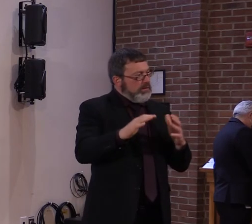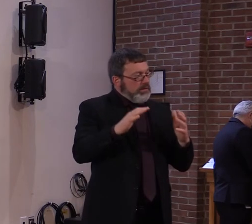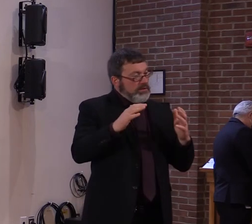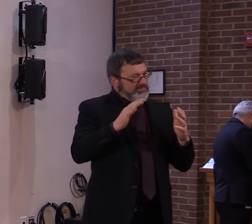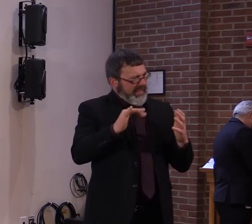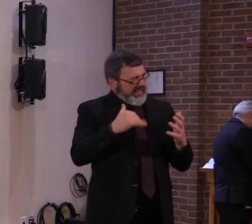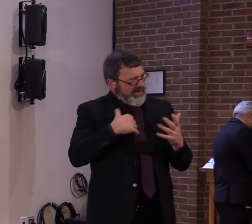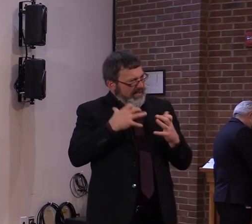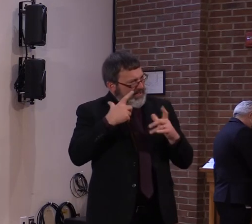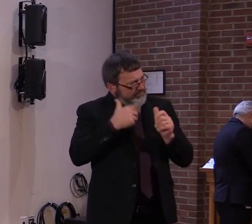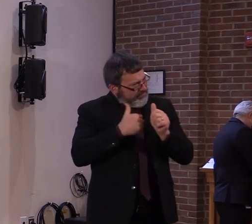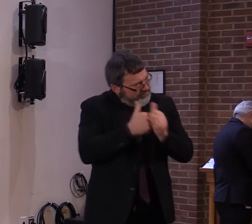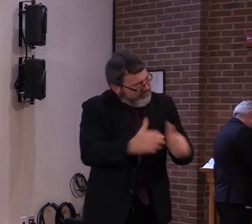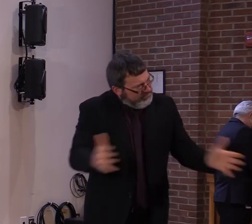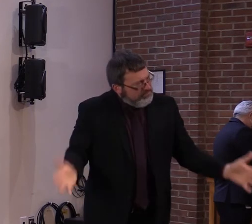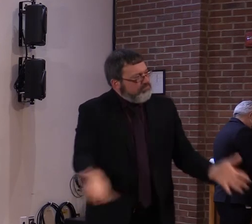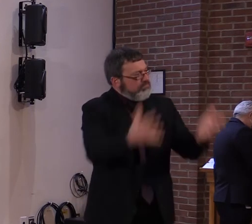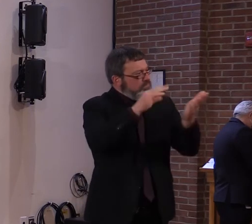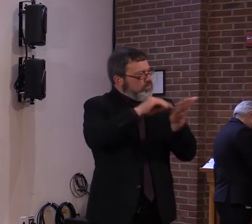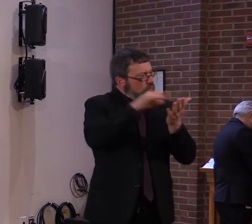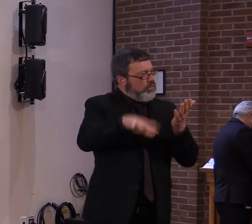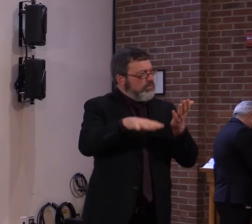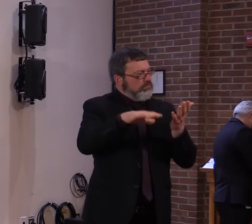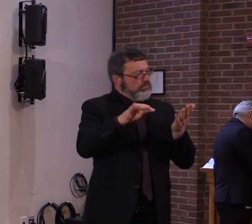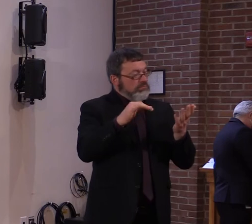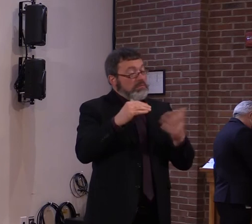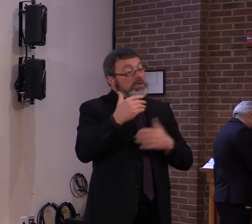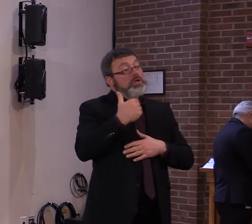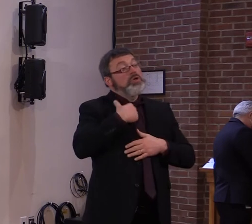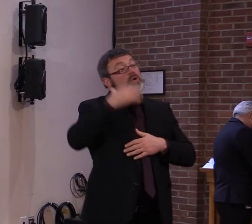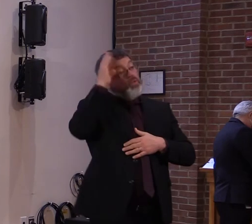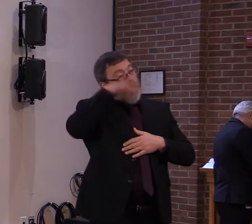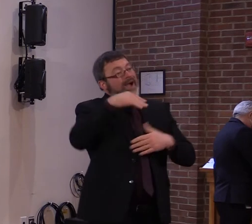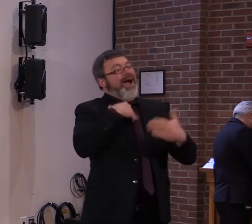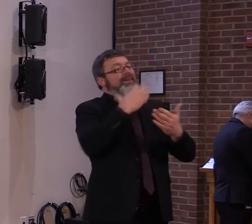the issue, is something we're working on. All right, thank